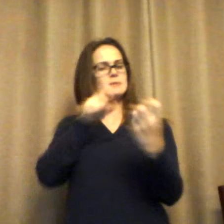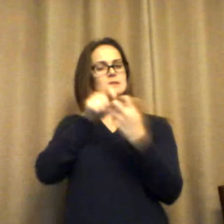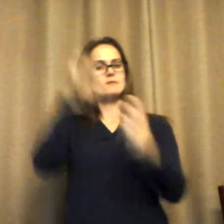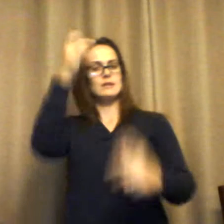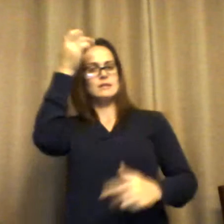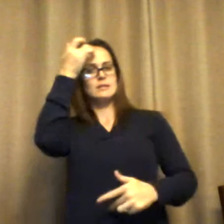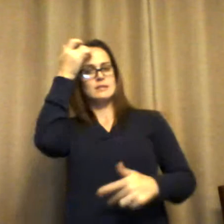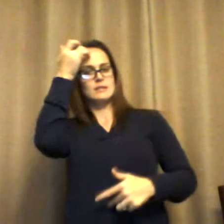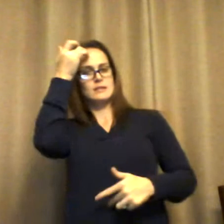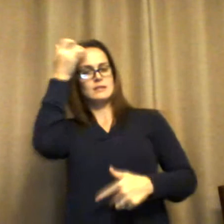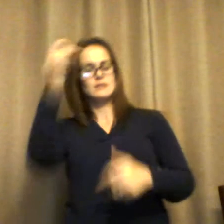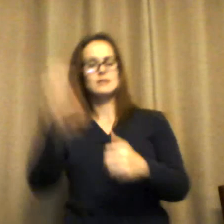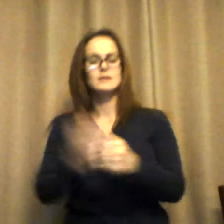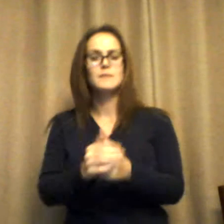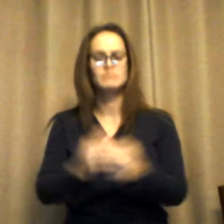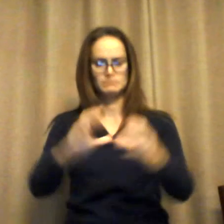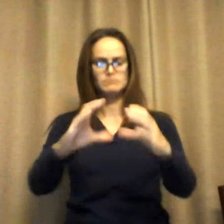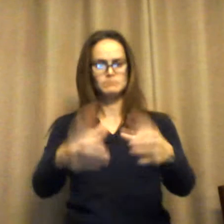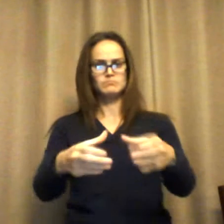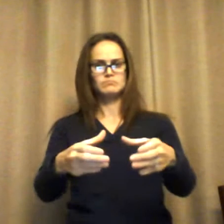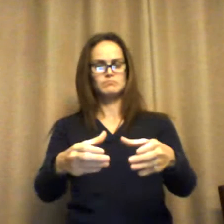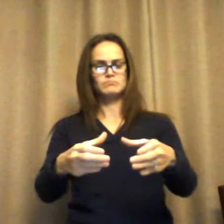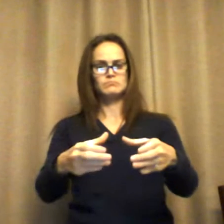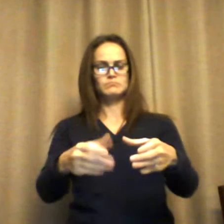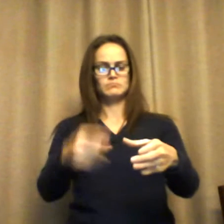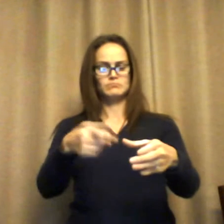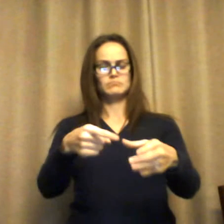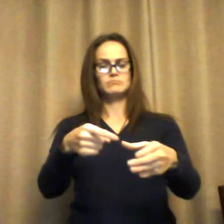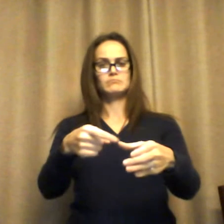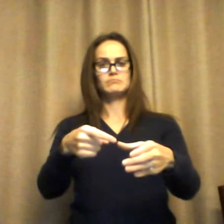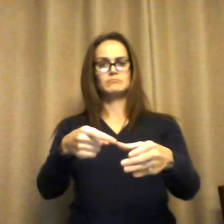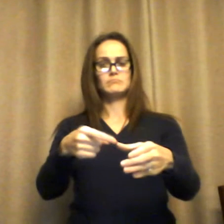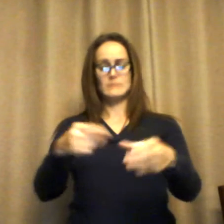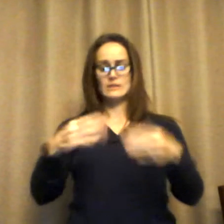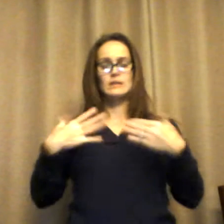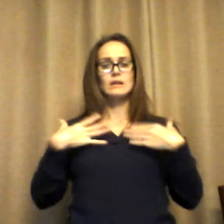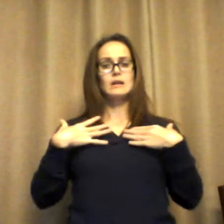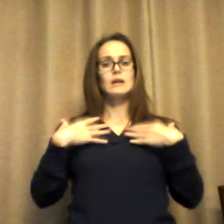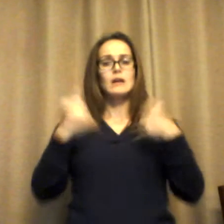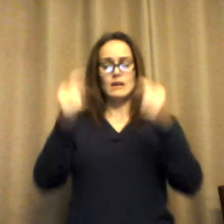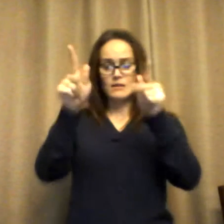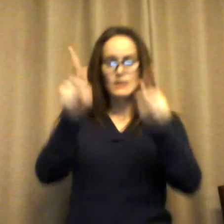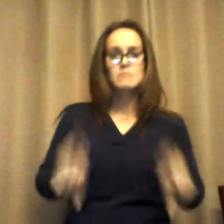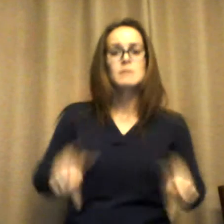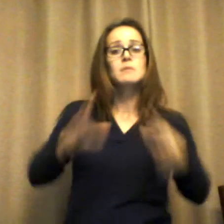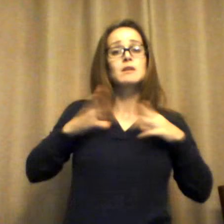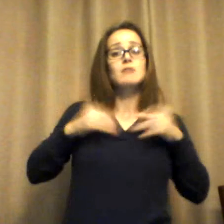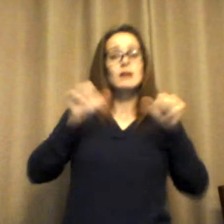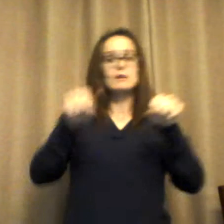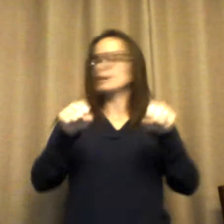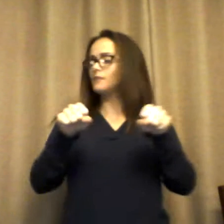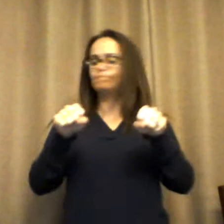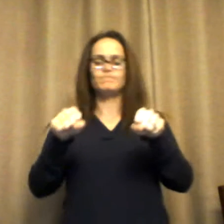conditions. These are a group of illnesses that don't generally occur in people with functioning immune systems, but do show up in